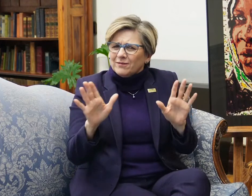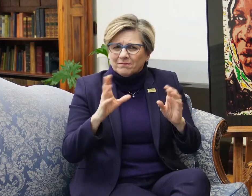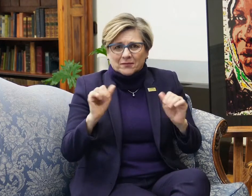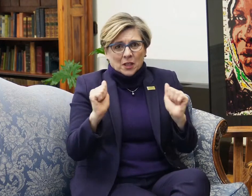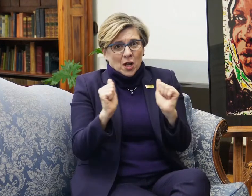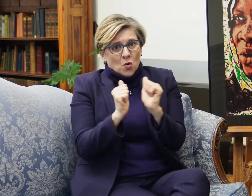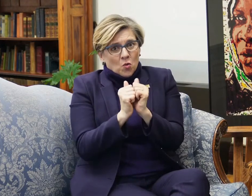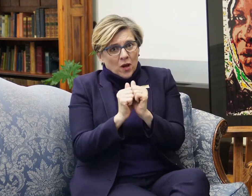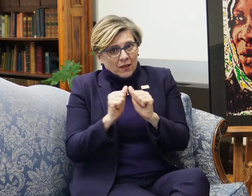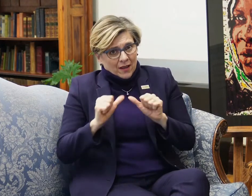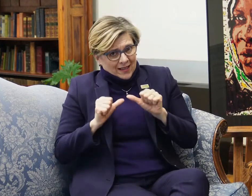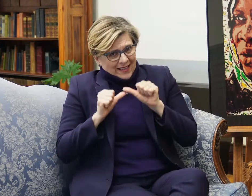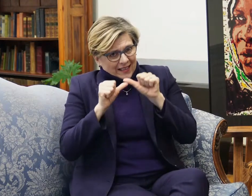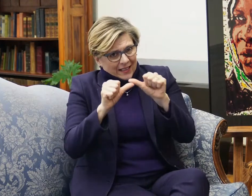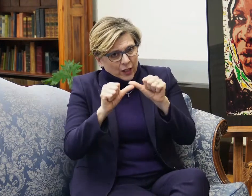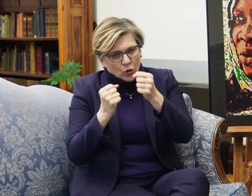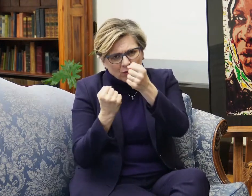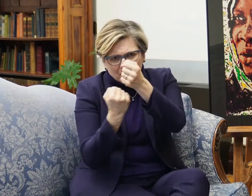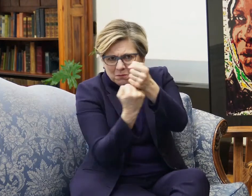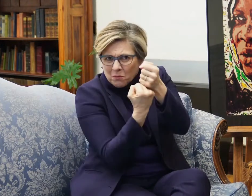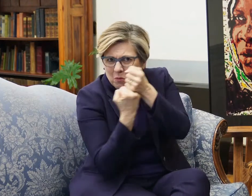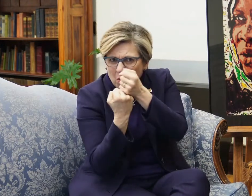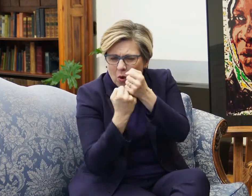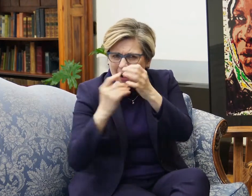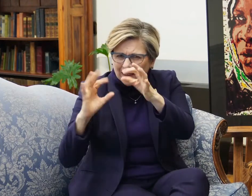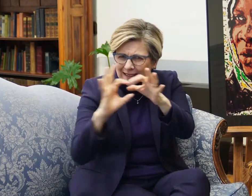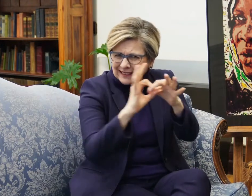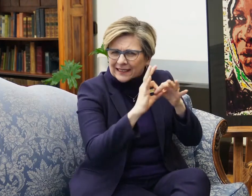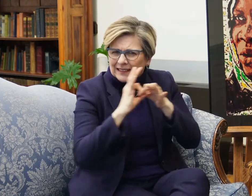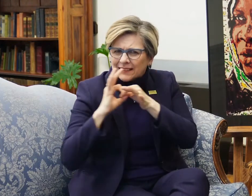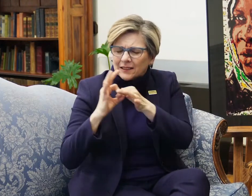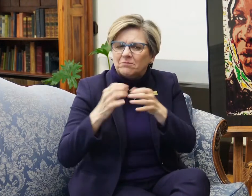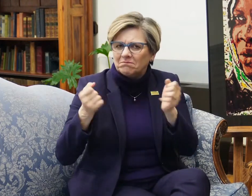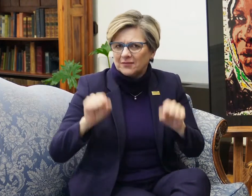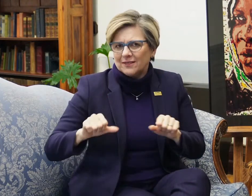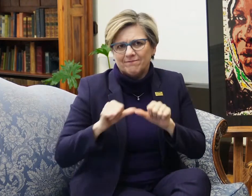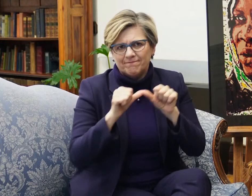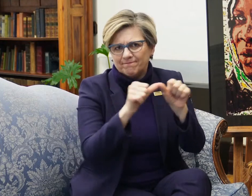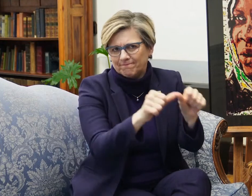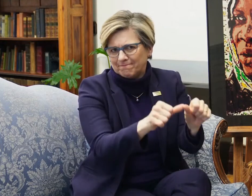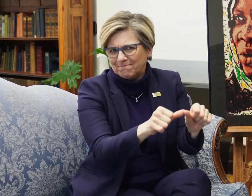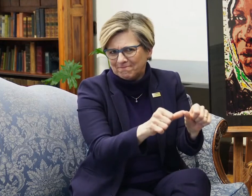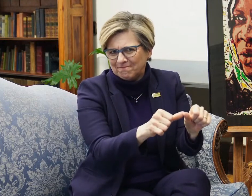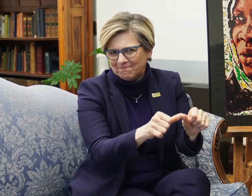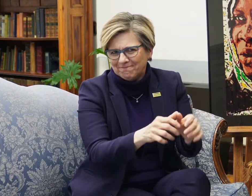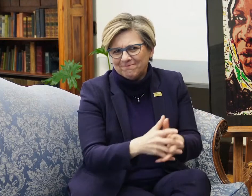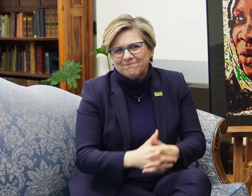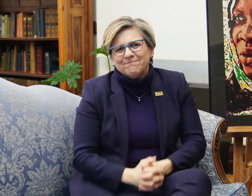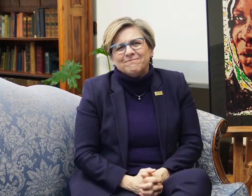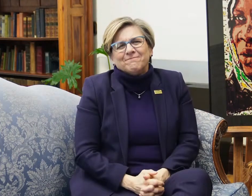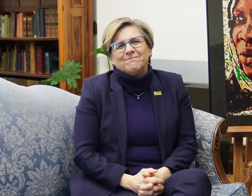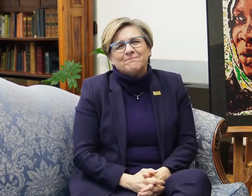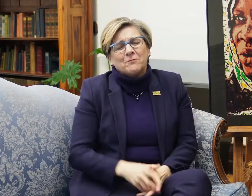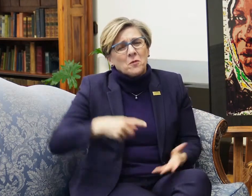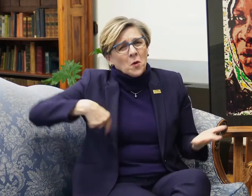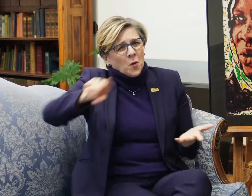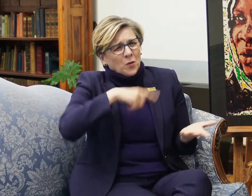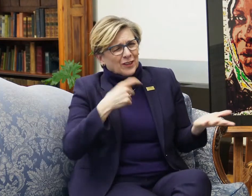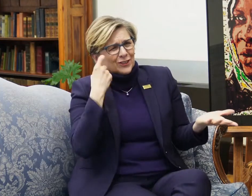and this is simply wonderful. With continued support and a united front, we can press on. We just